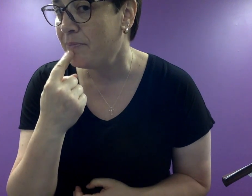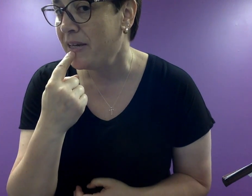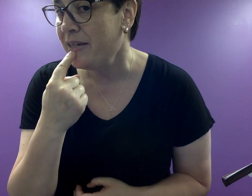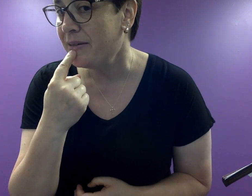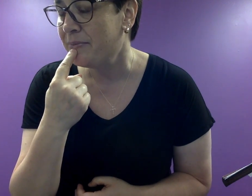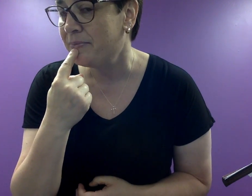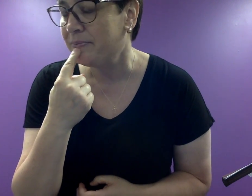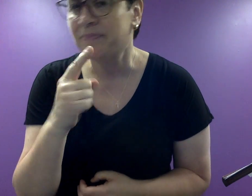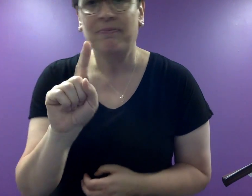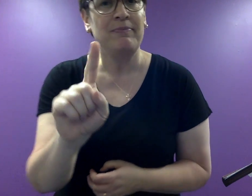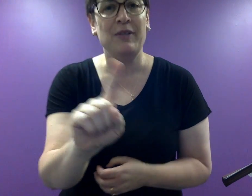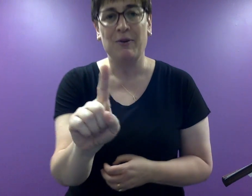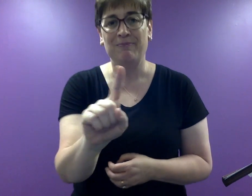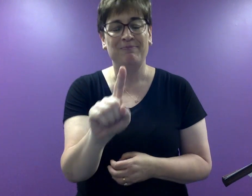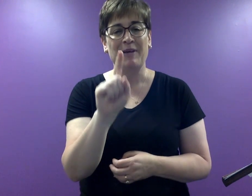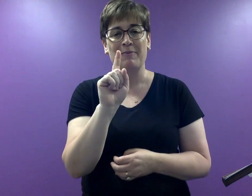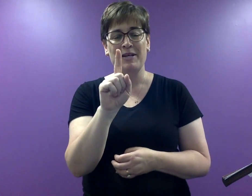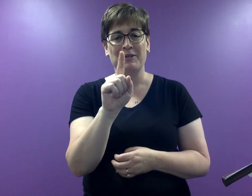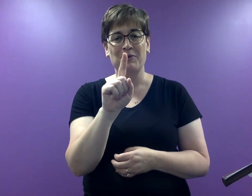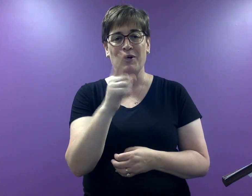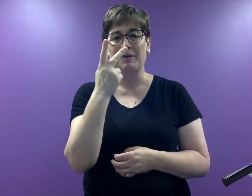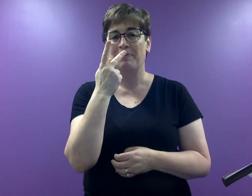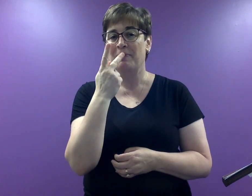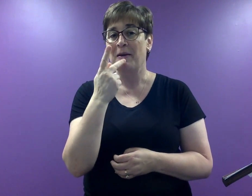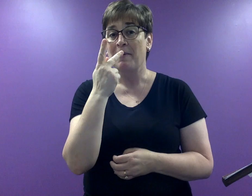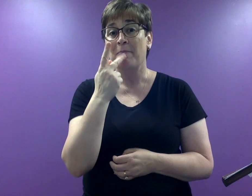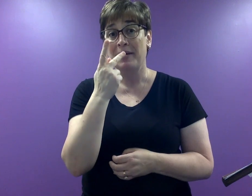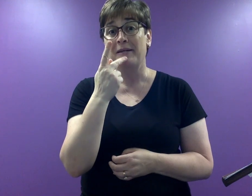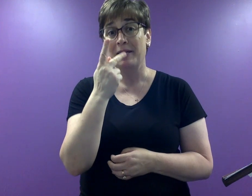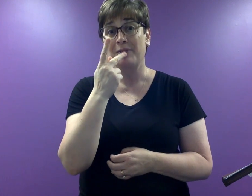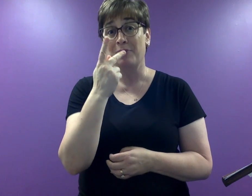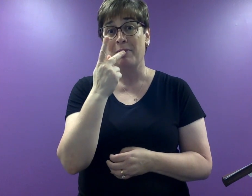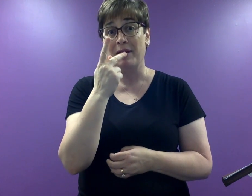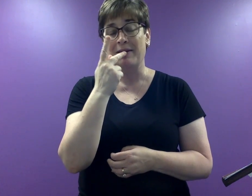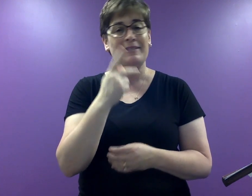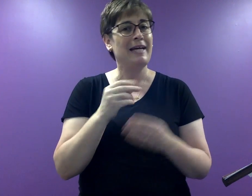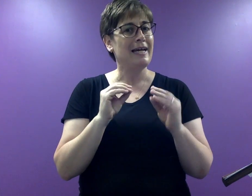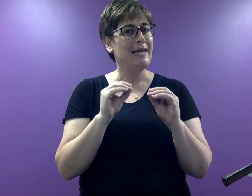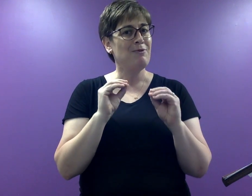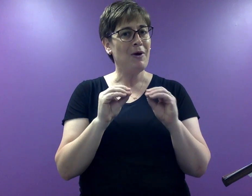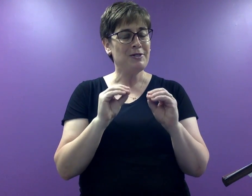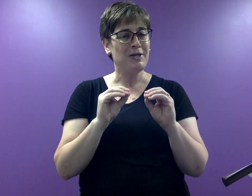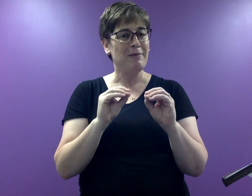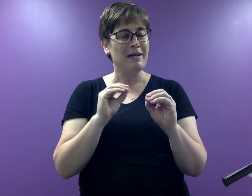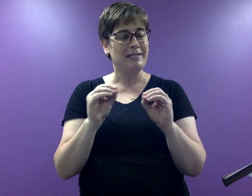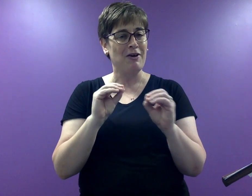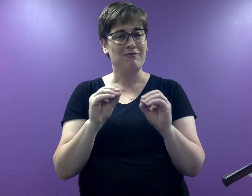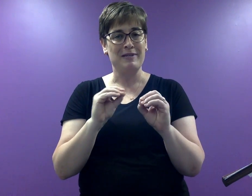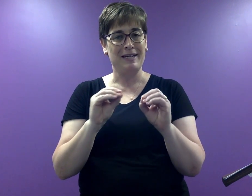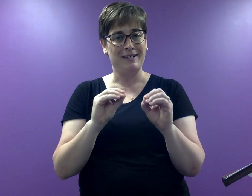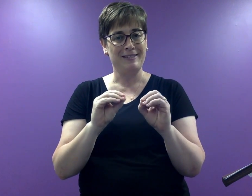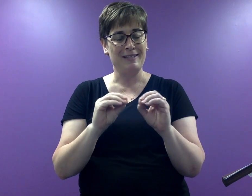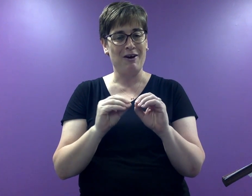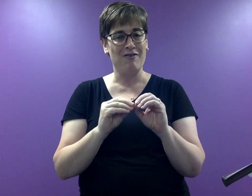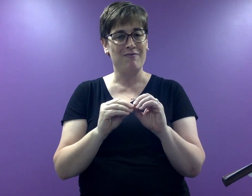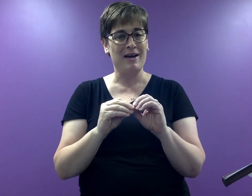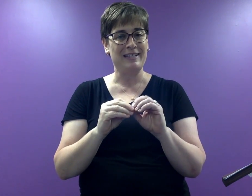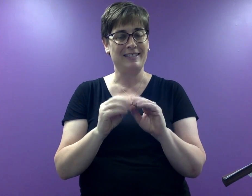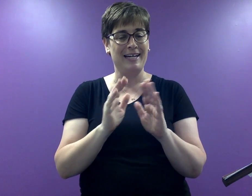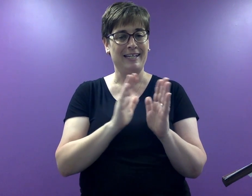Pink. No, I'm telling you wrong. Pink is with a P. See, I keep questioning myself because of my signing